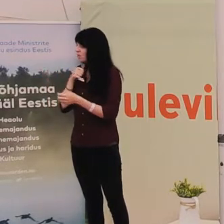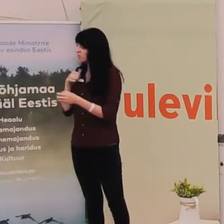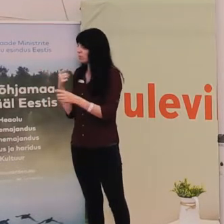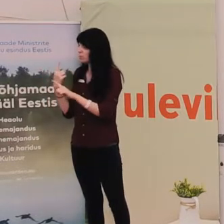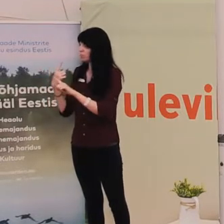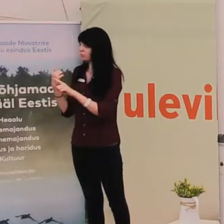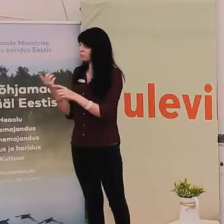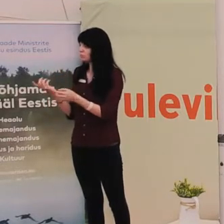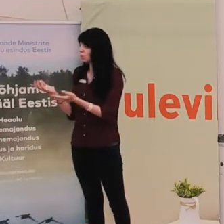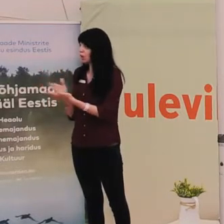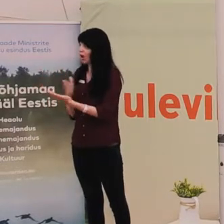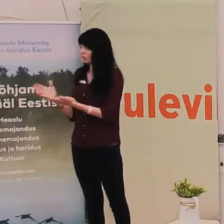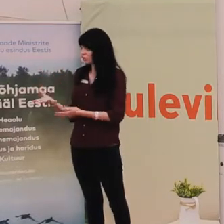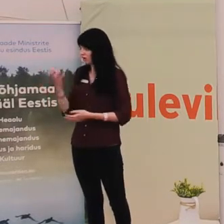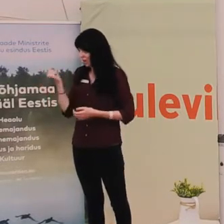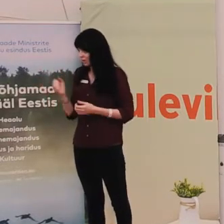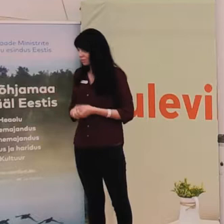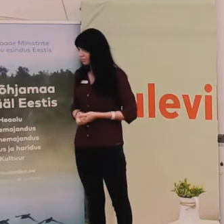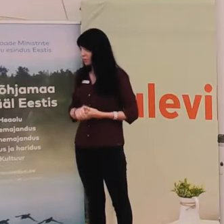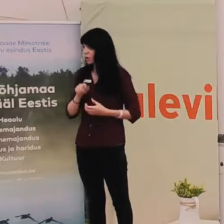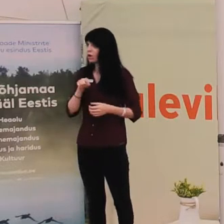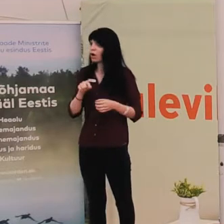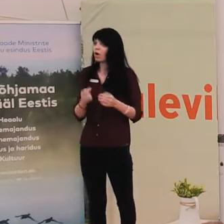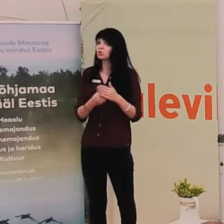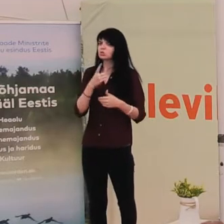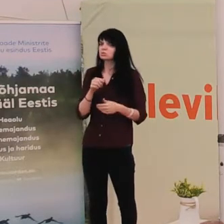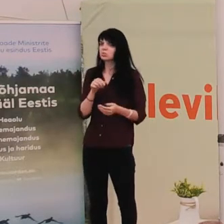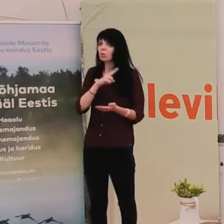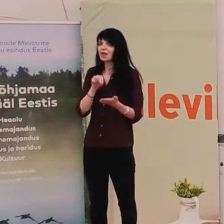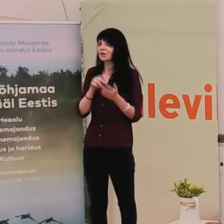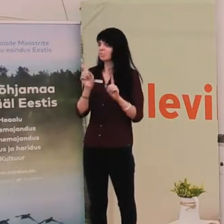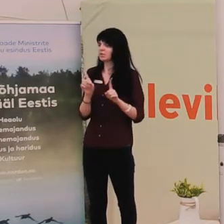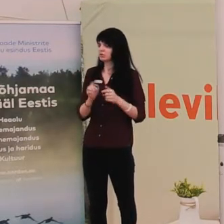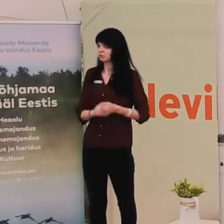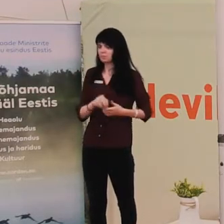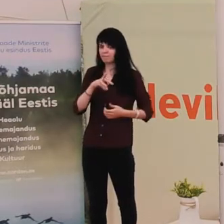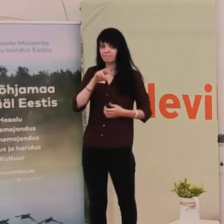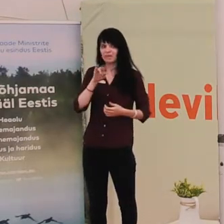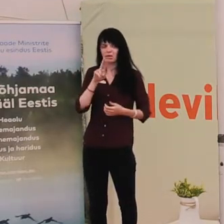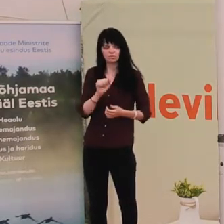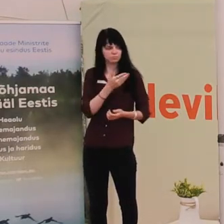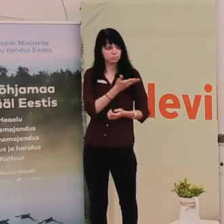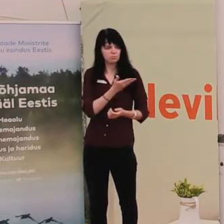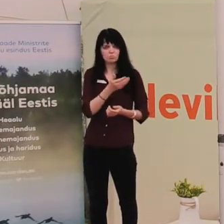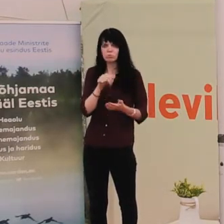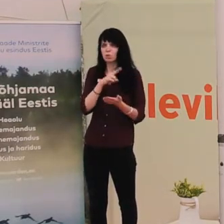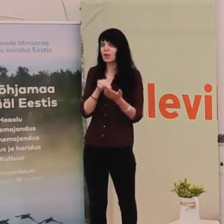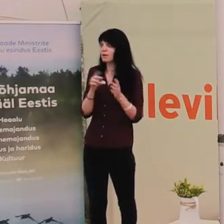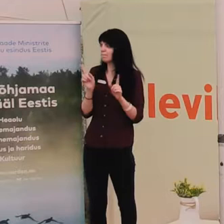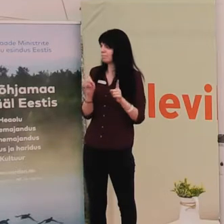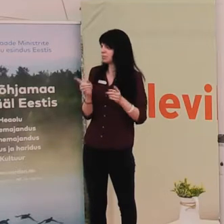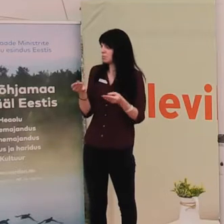So firstly, to kind of define the problem, Mika, can you help us out? What is the problem with the current economic